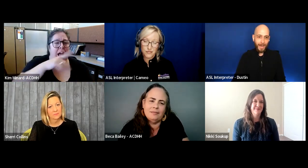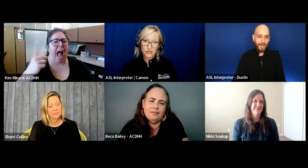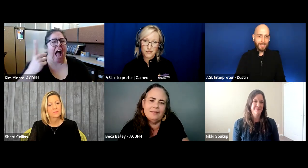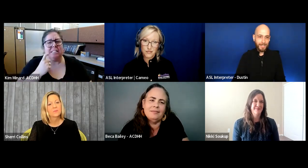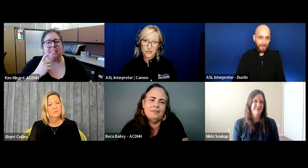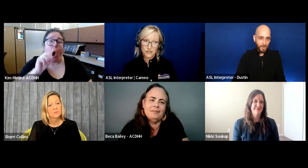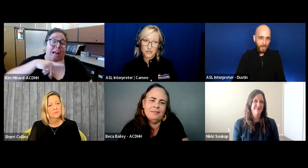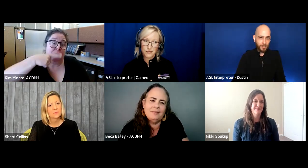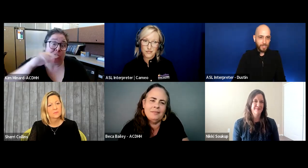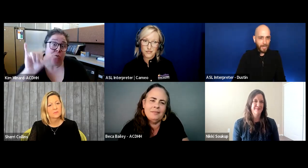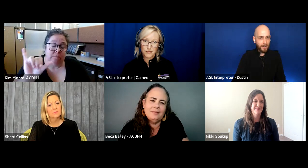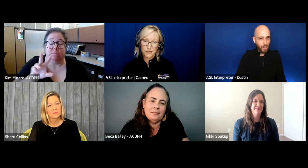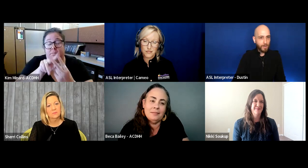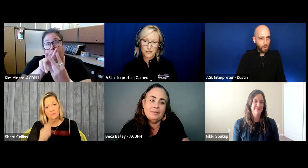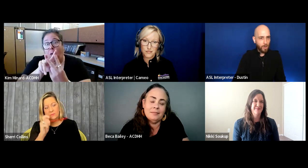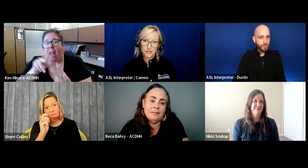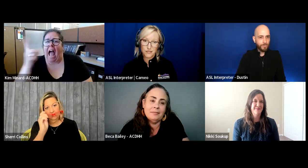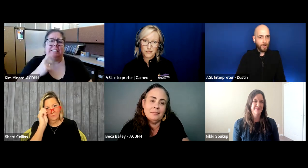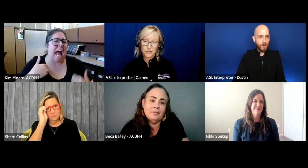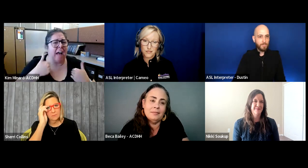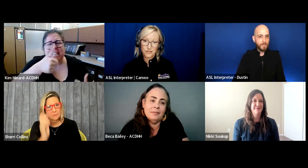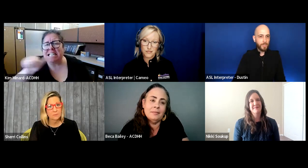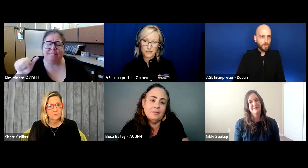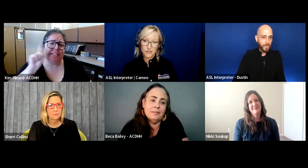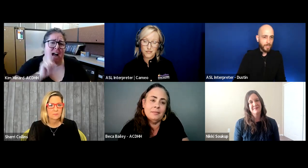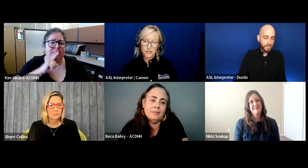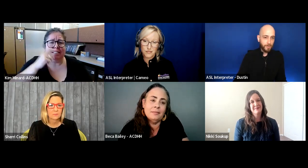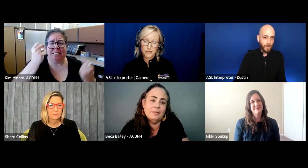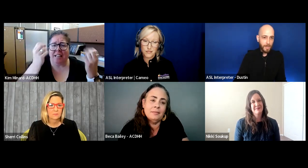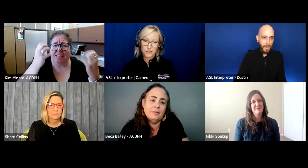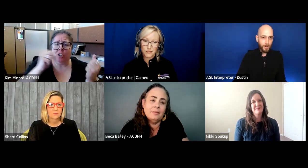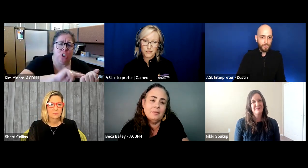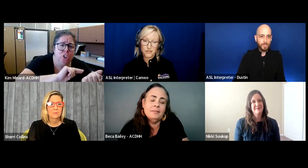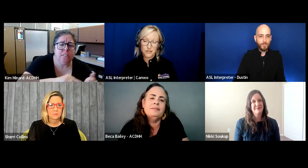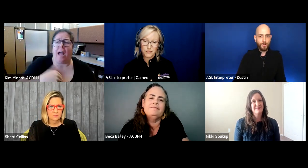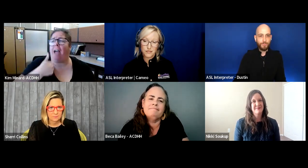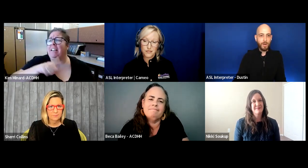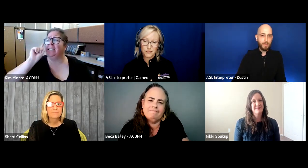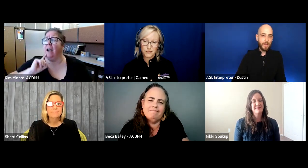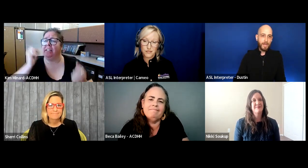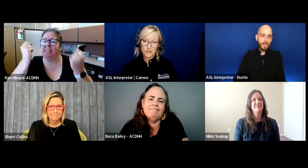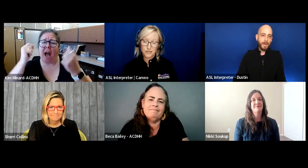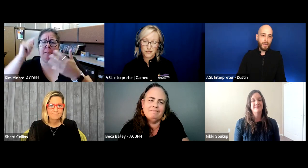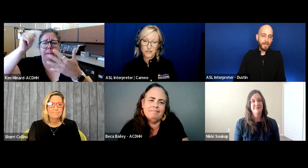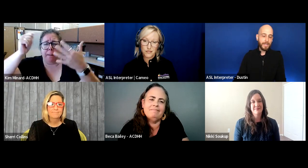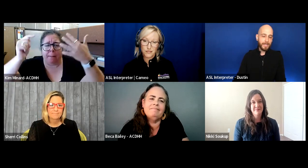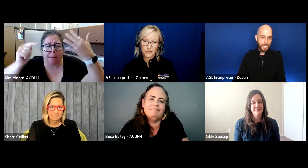This is Kim. And as the deaf specialist, I get a lot of calls from deaf community members, and also